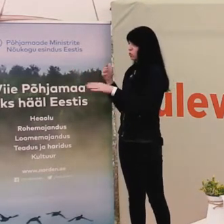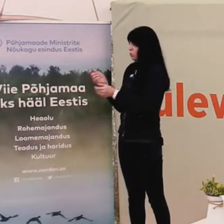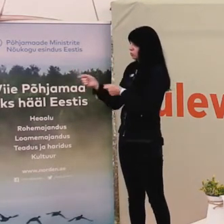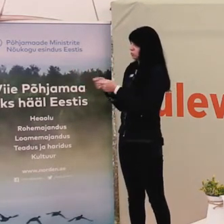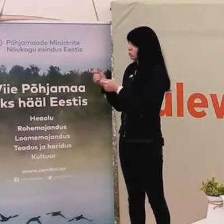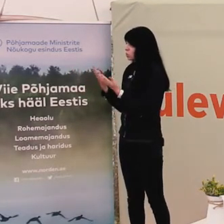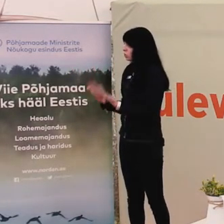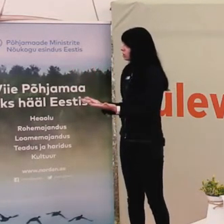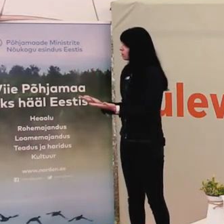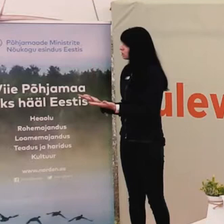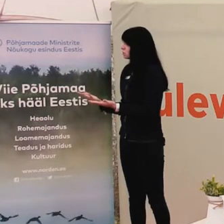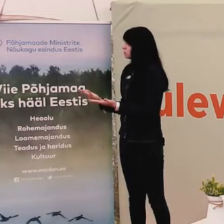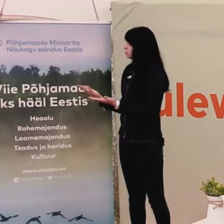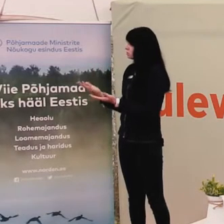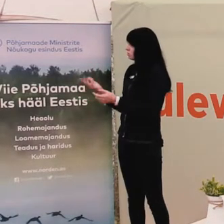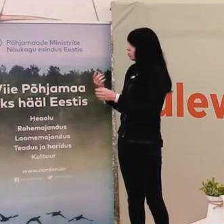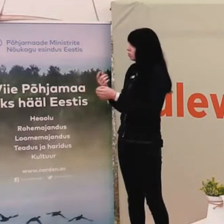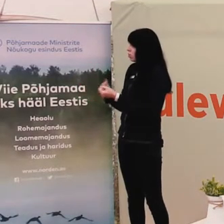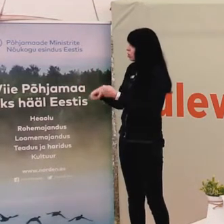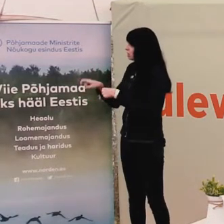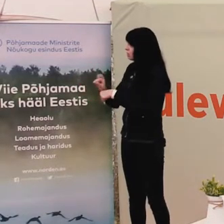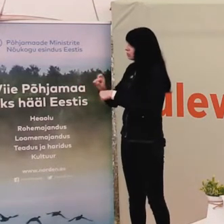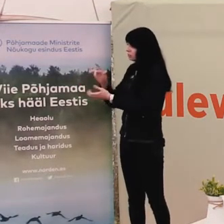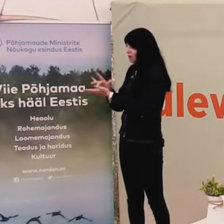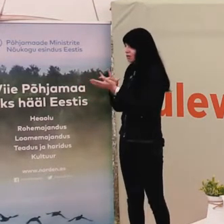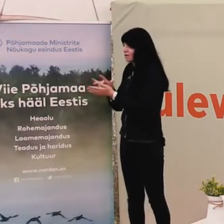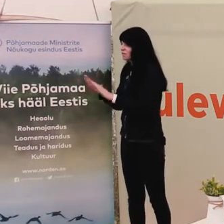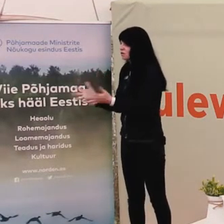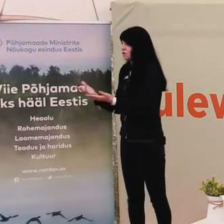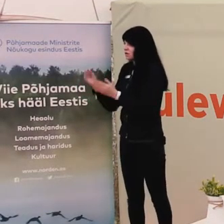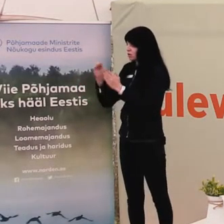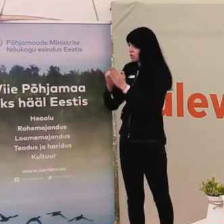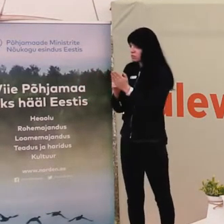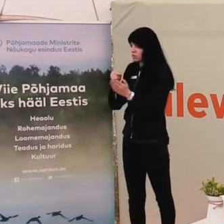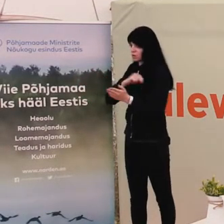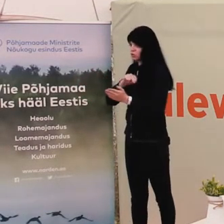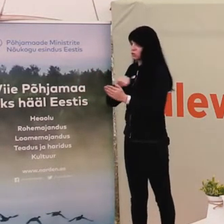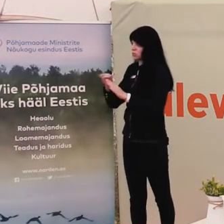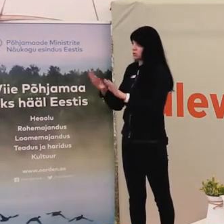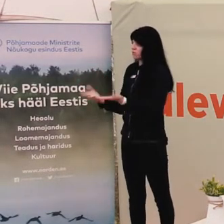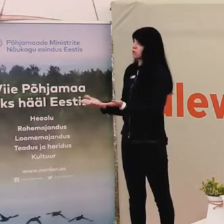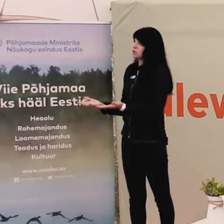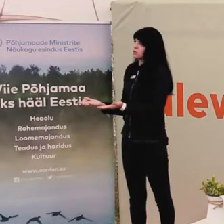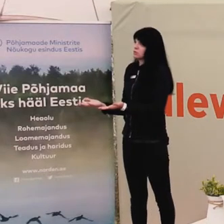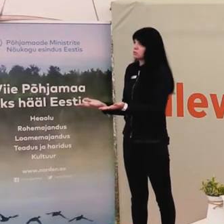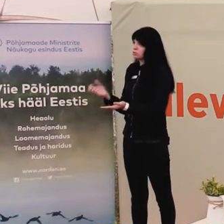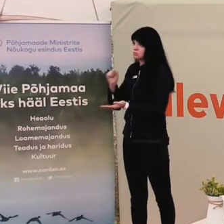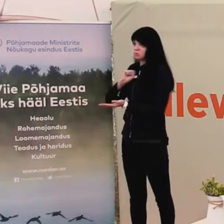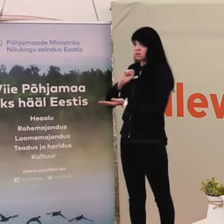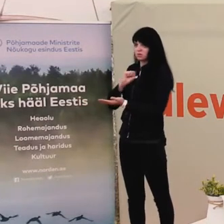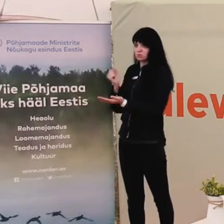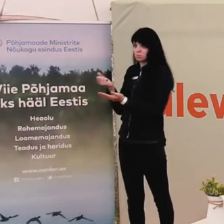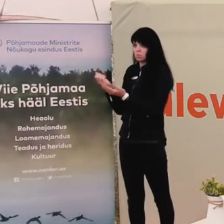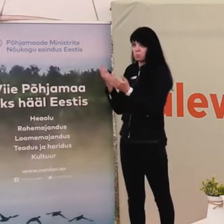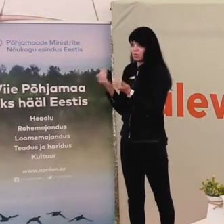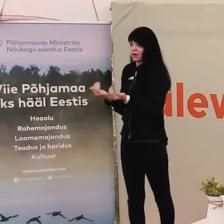need to use more foresight information, more scientific data? Why are we not getting these proper policy decisions right